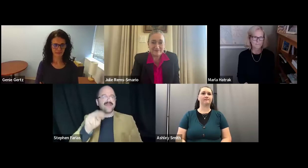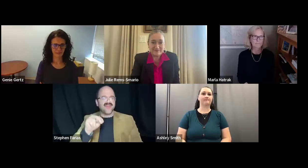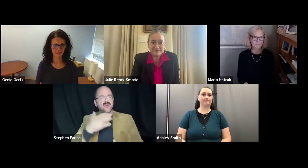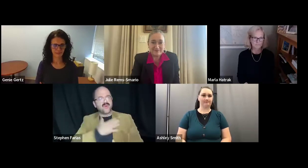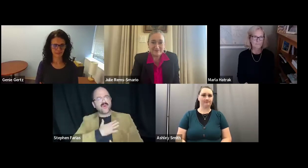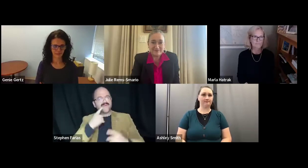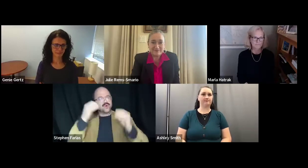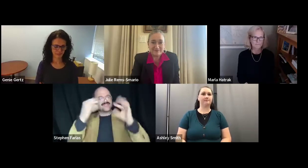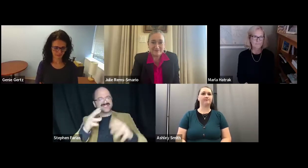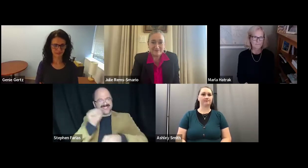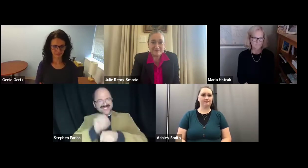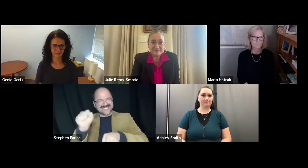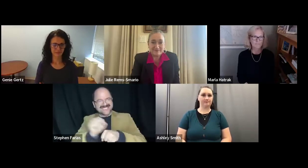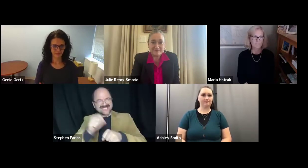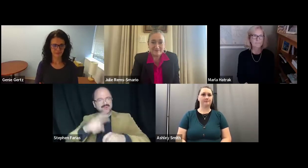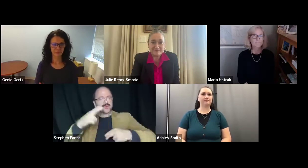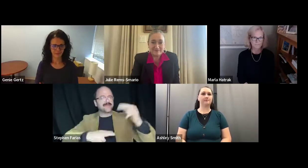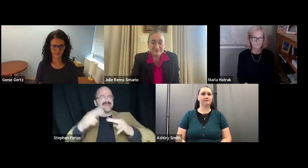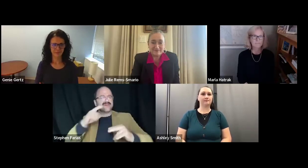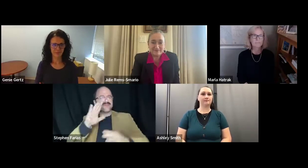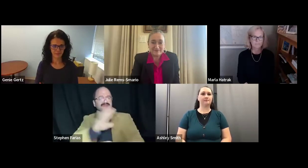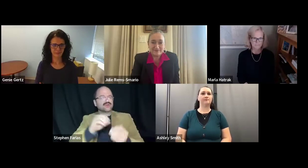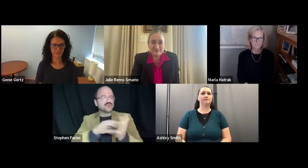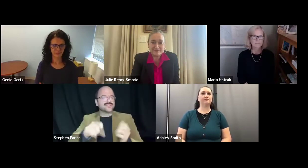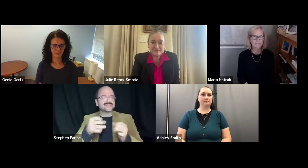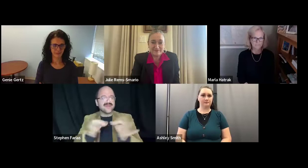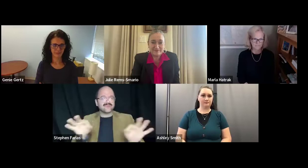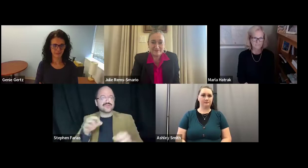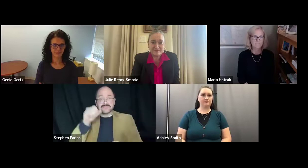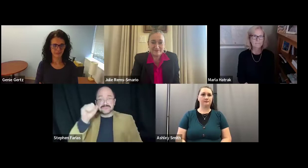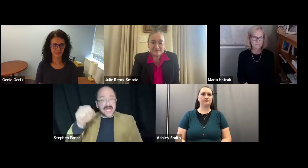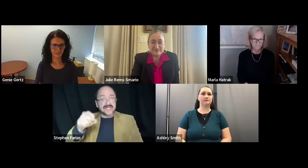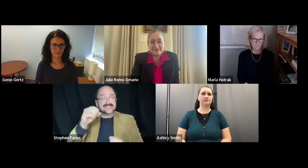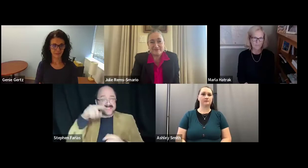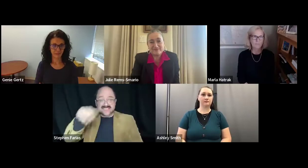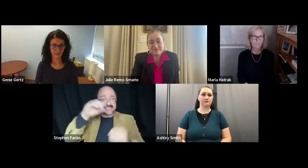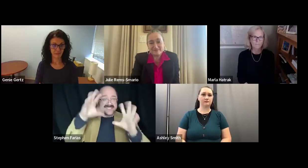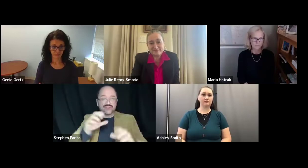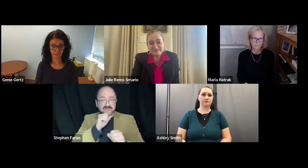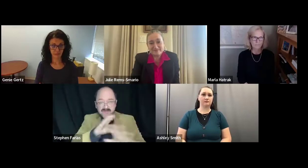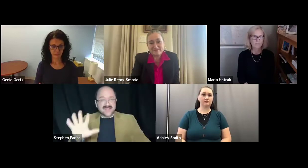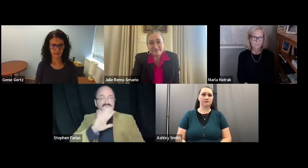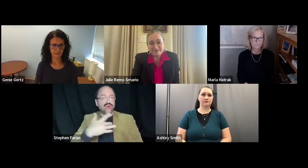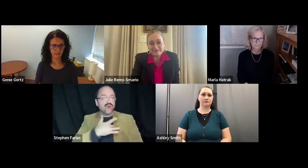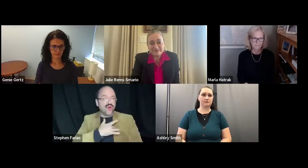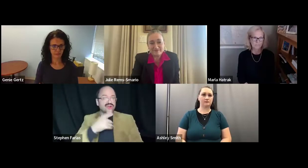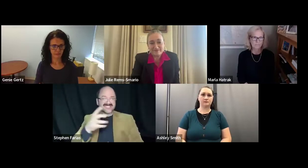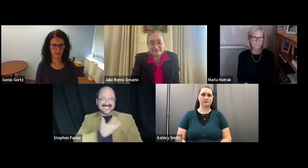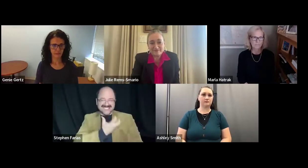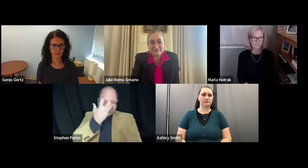provided. But by the time that they're finally placed at a sign language rich environment, they're already behind the 8 ball. And so, I